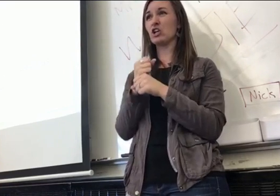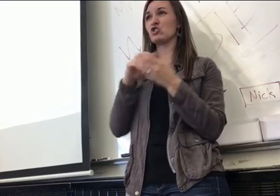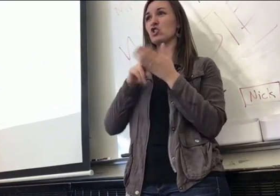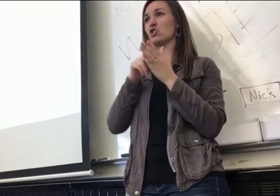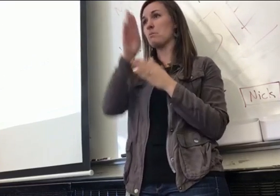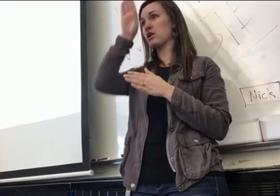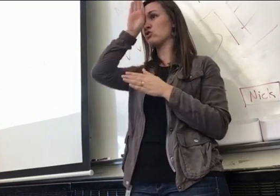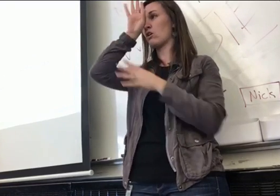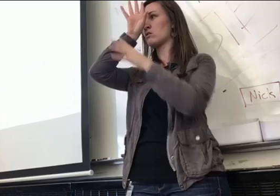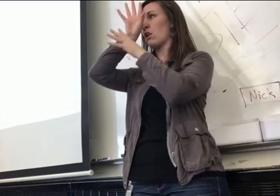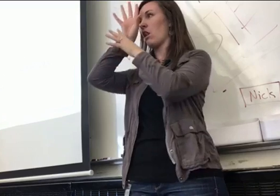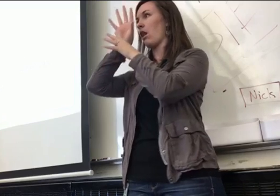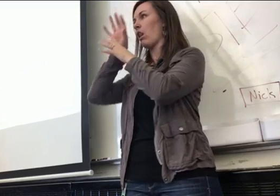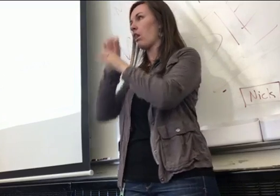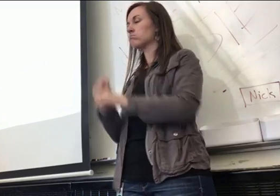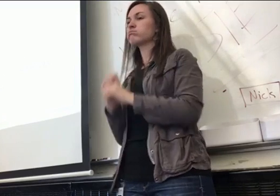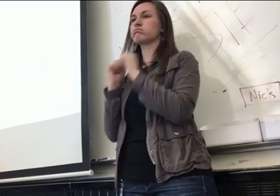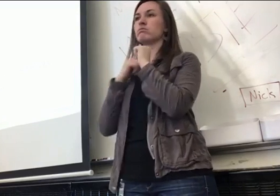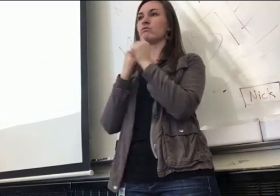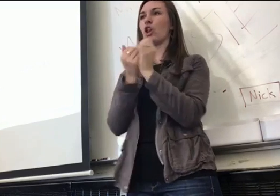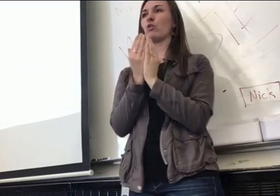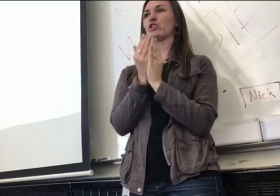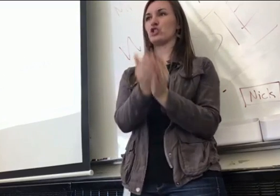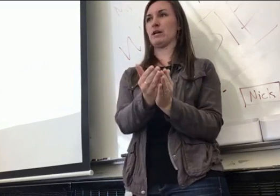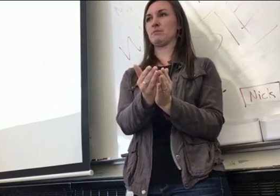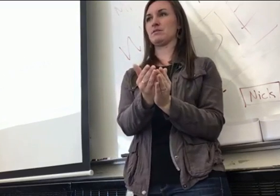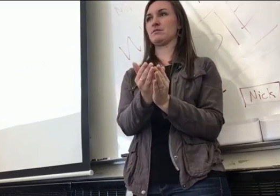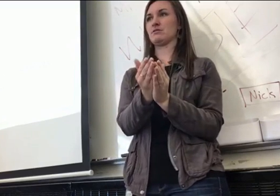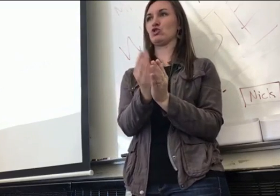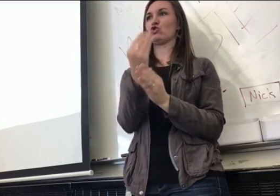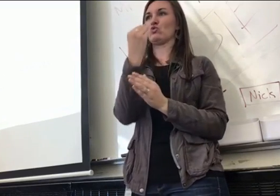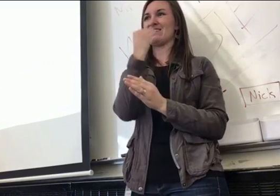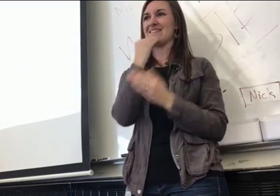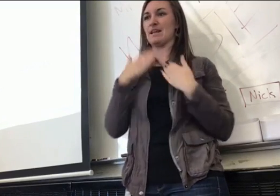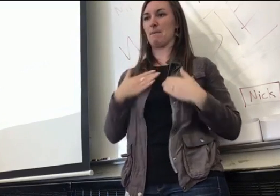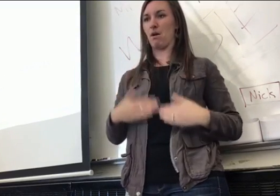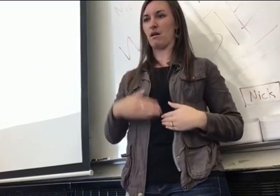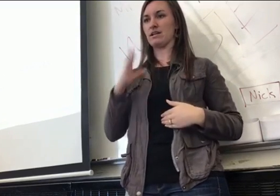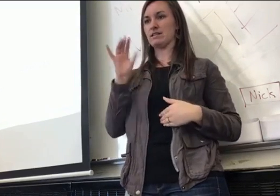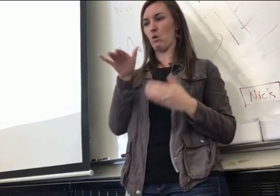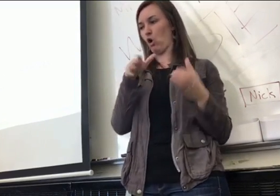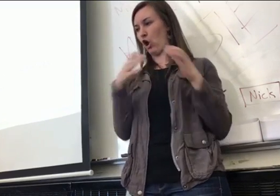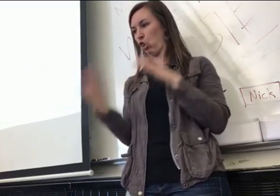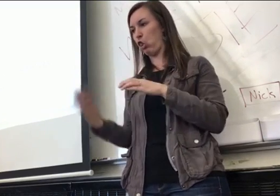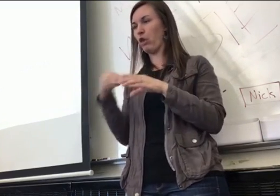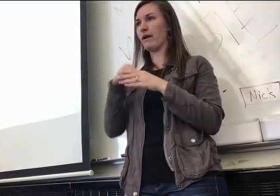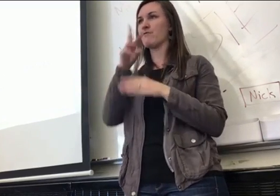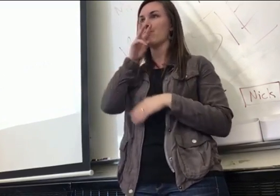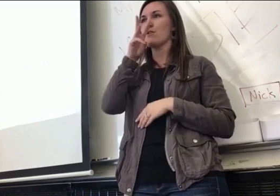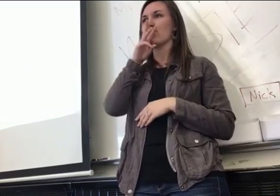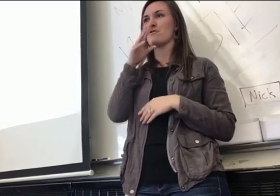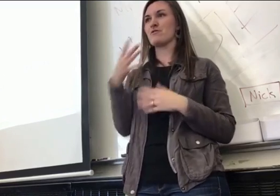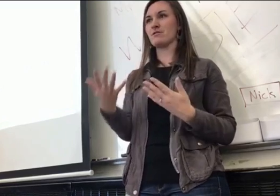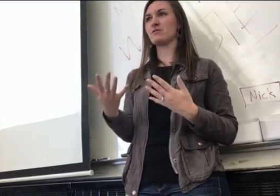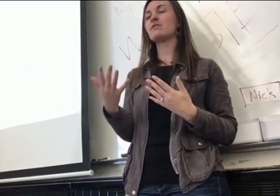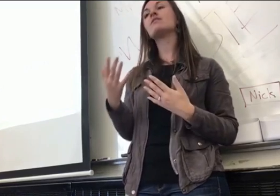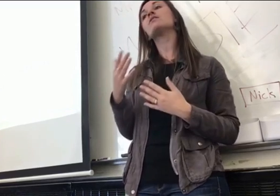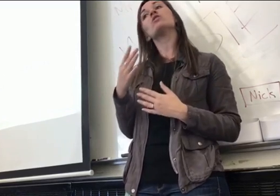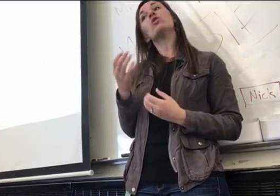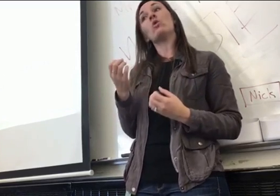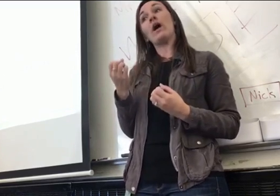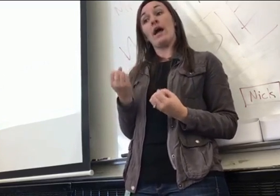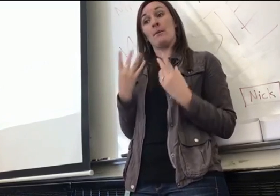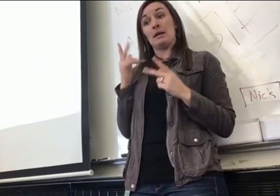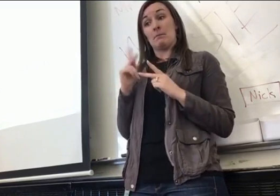the ocean instead of up and down. Yeah, it was a pretty brutal life. Now, in terms of how many died, over